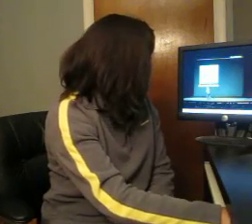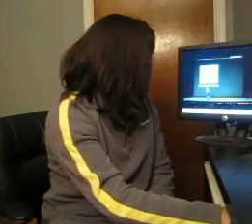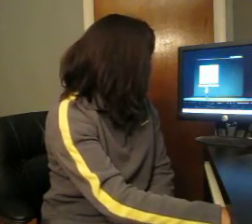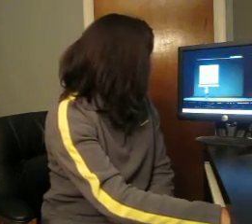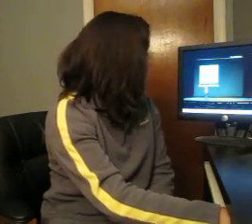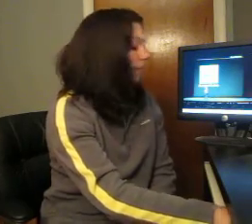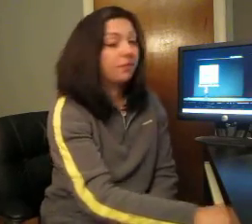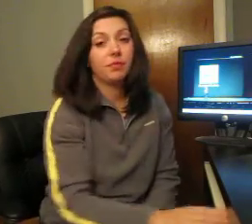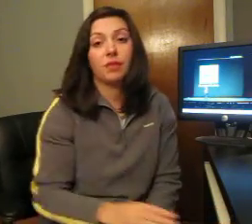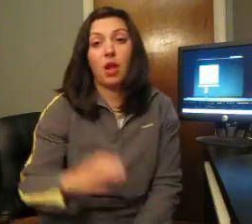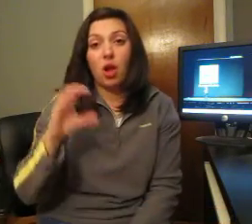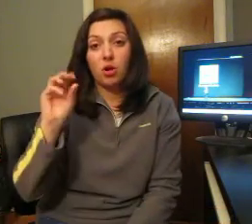So this